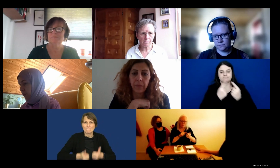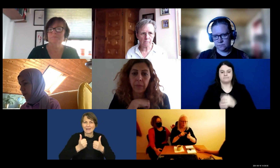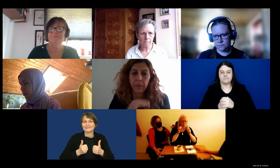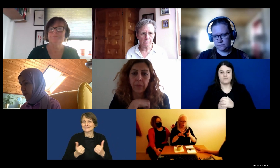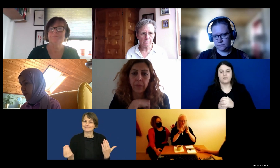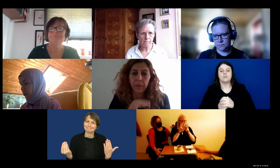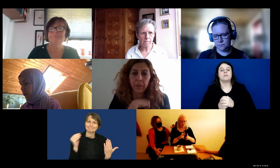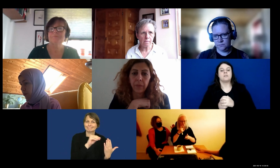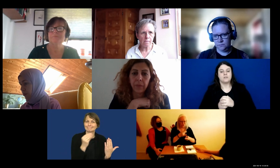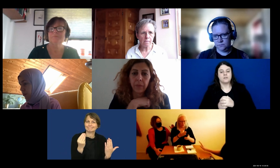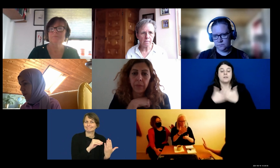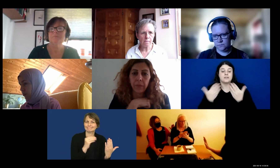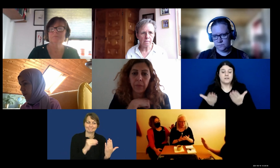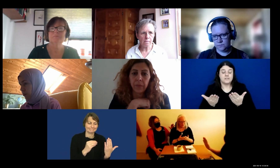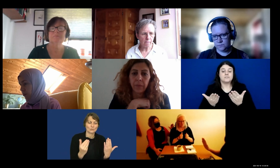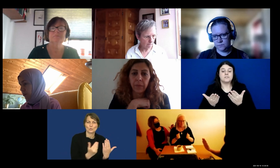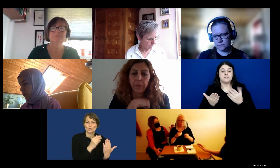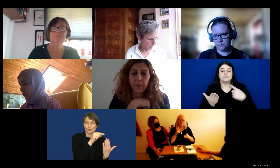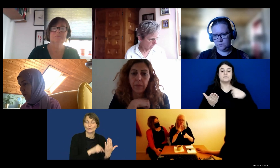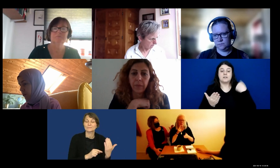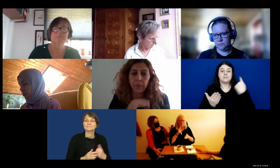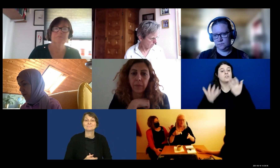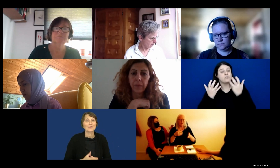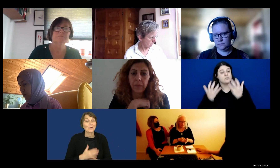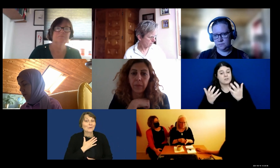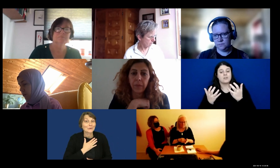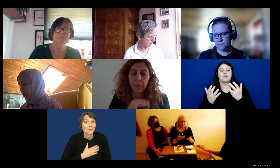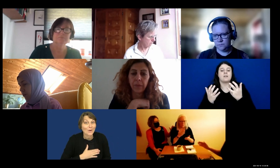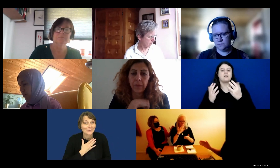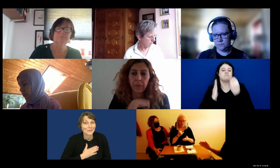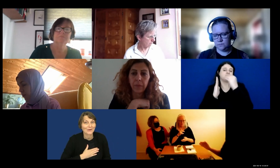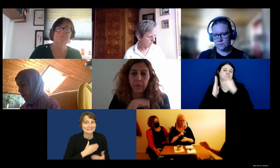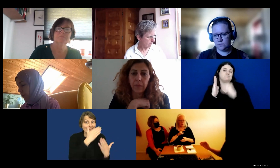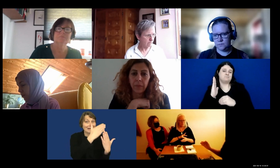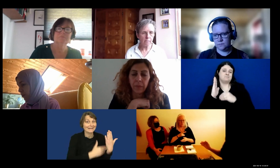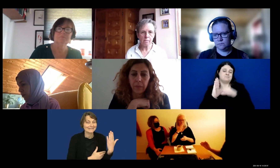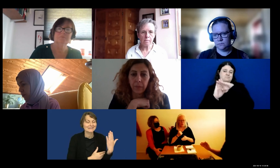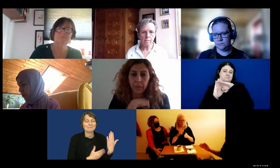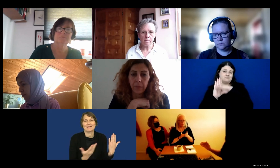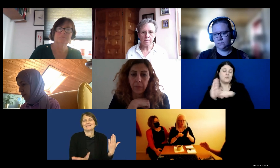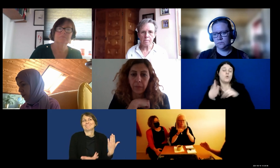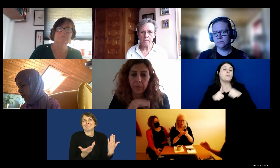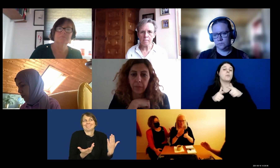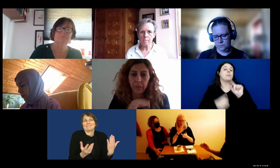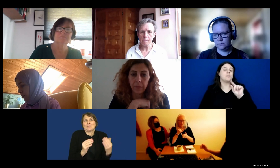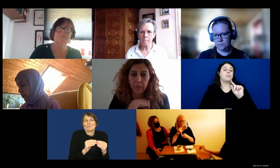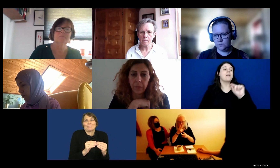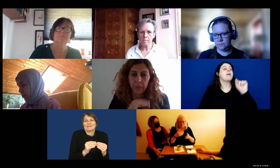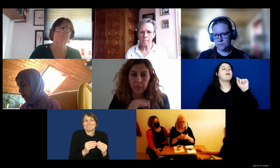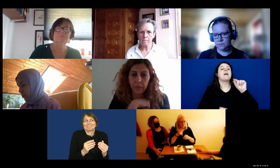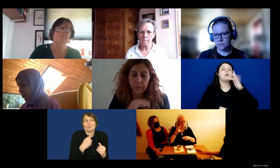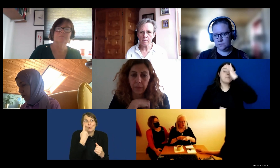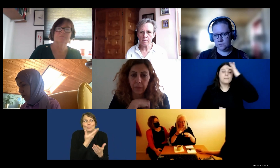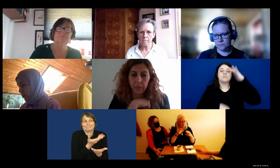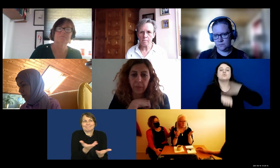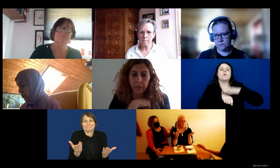There has been, we would like to have that kind of list, but then there's always the problem of who will be responsible to update